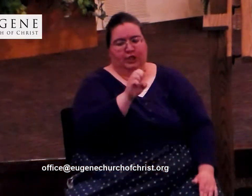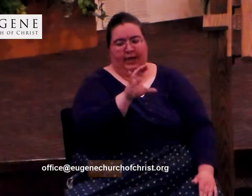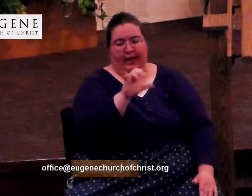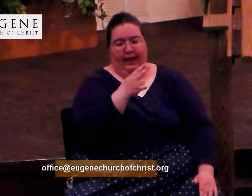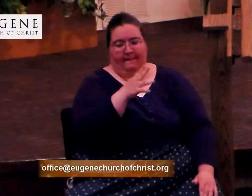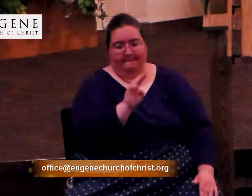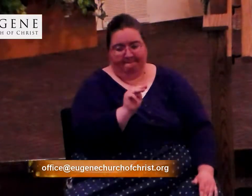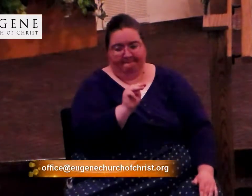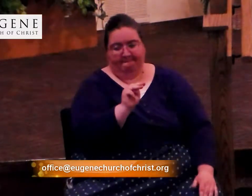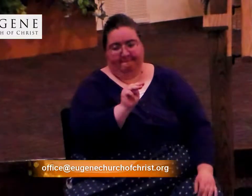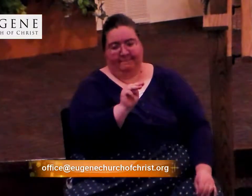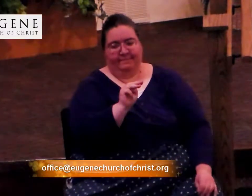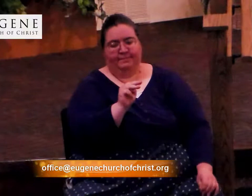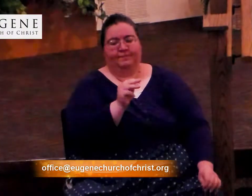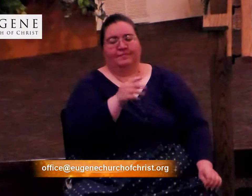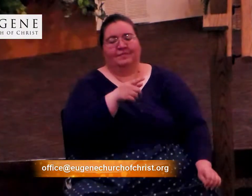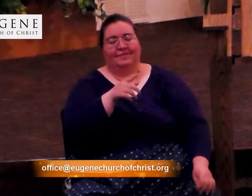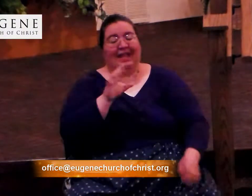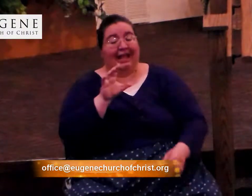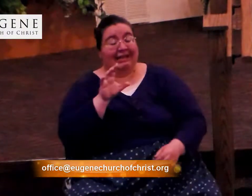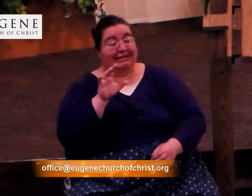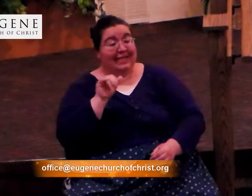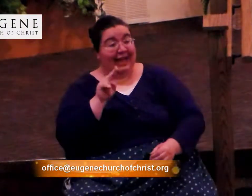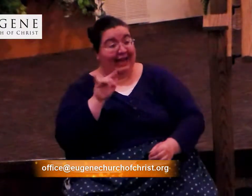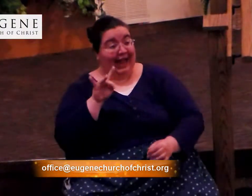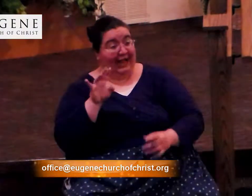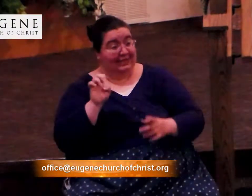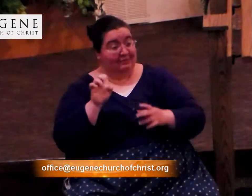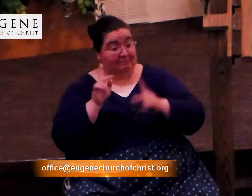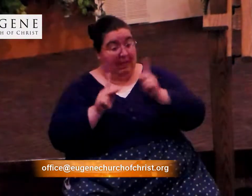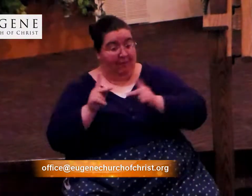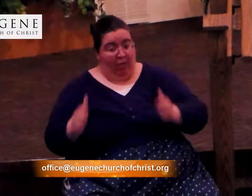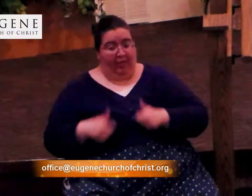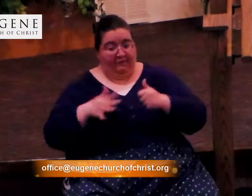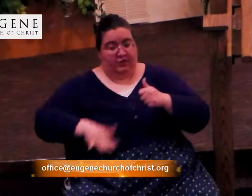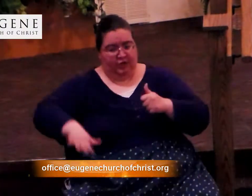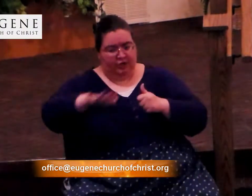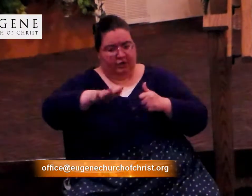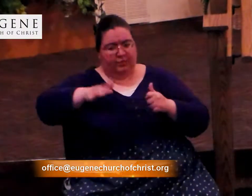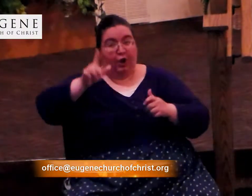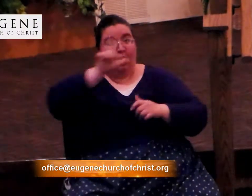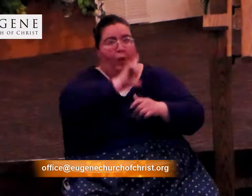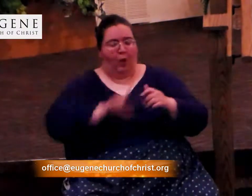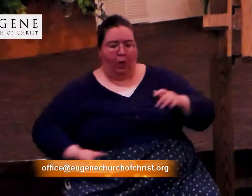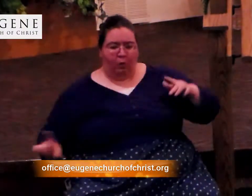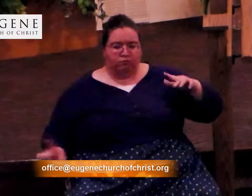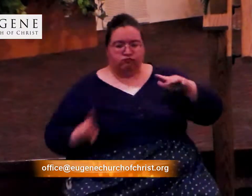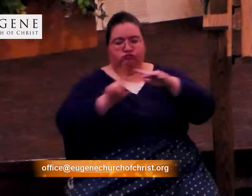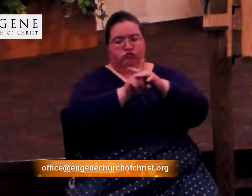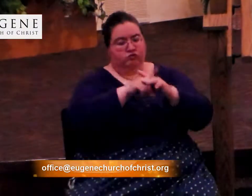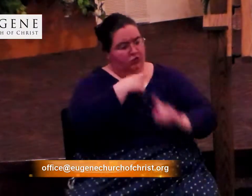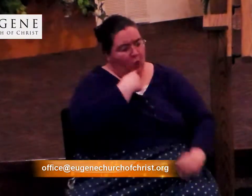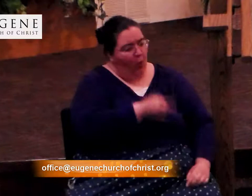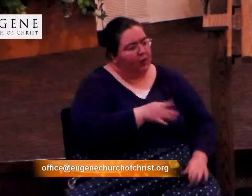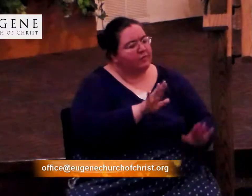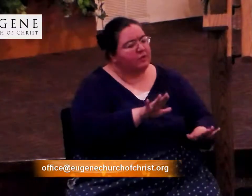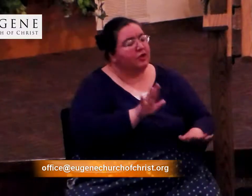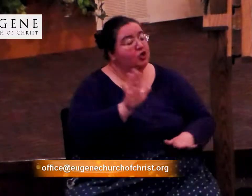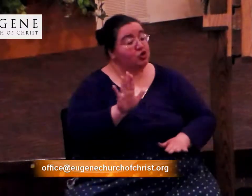Then the Lord appeared to Abram and said, to your offspring I will give this land. So he built there an altar to the Lord who had appeared to him. From